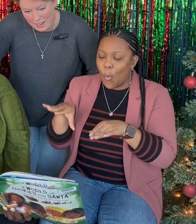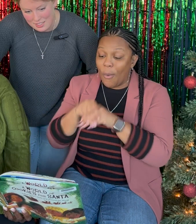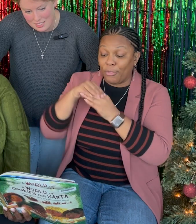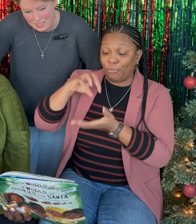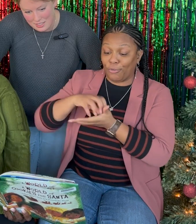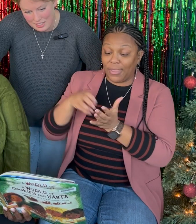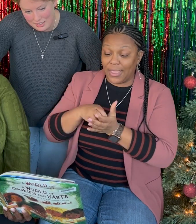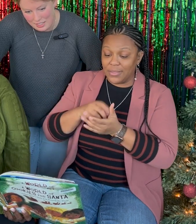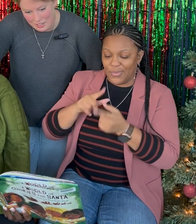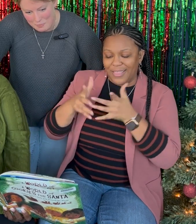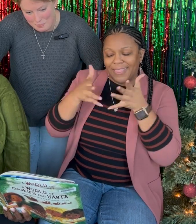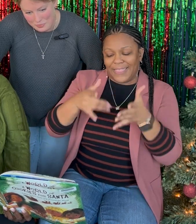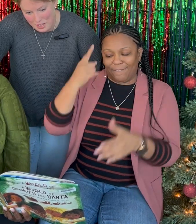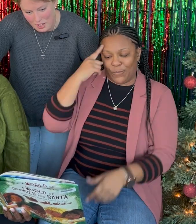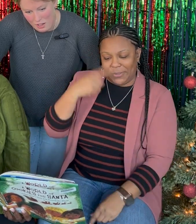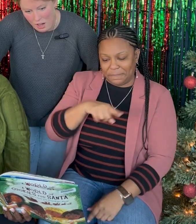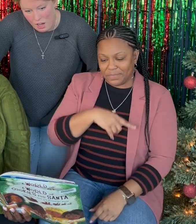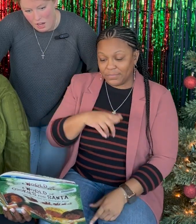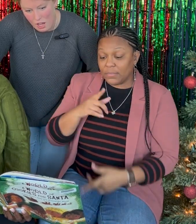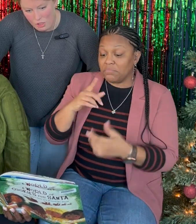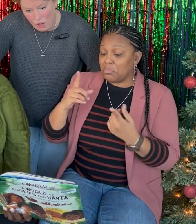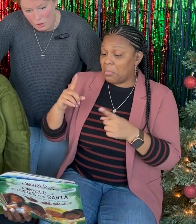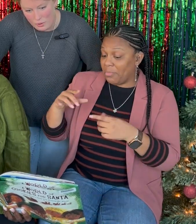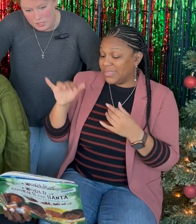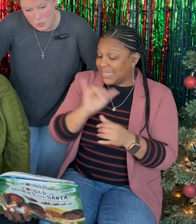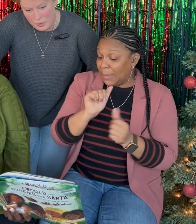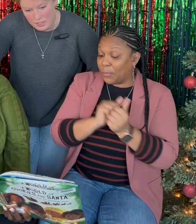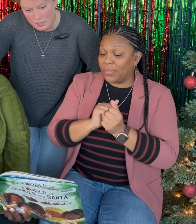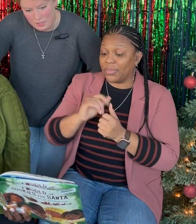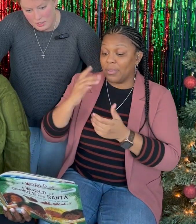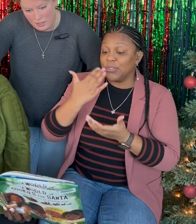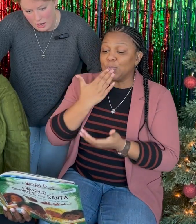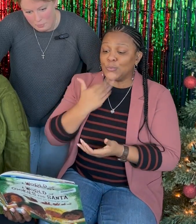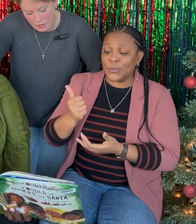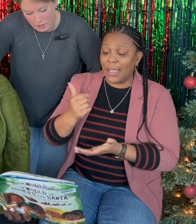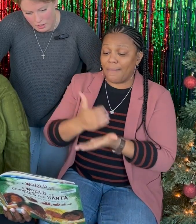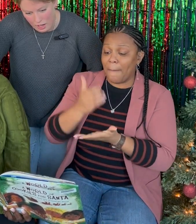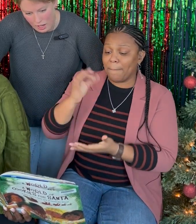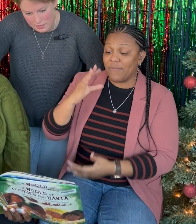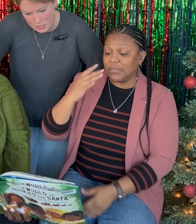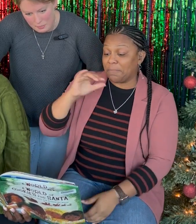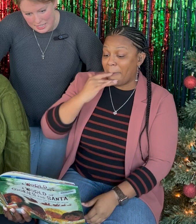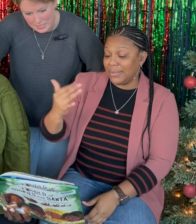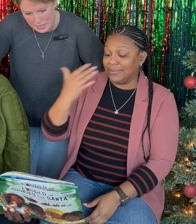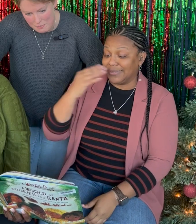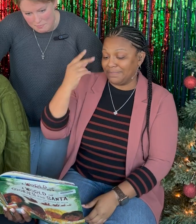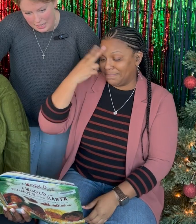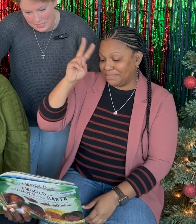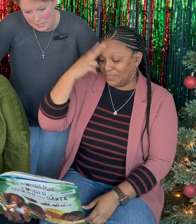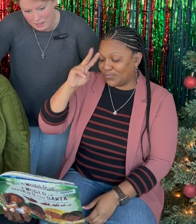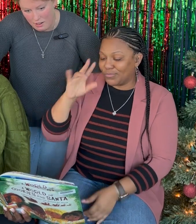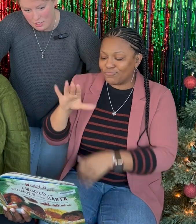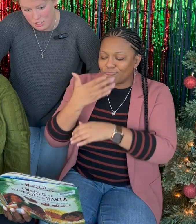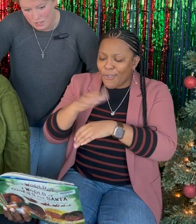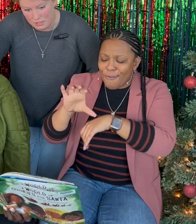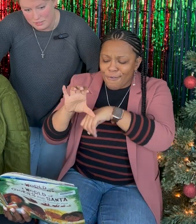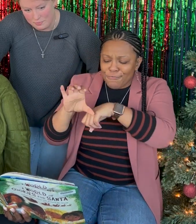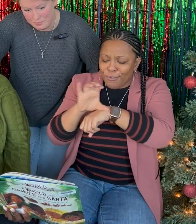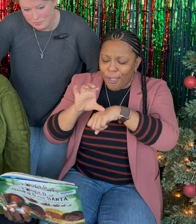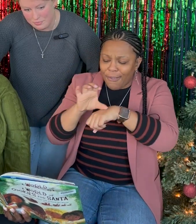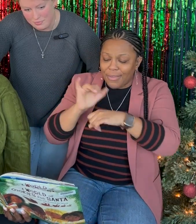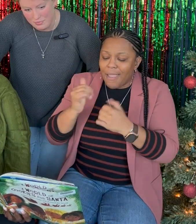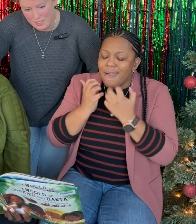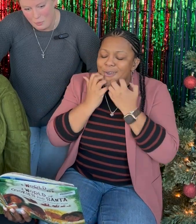wedding cakes they leave him, along with a sweet cup of spicy Mexican hot